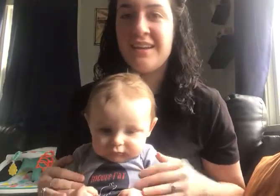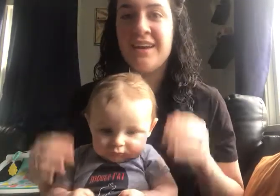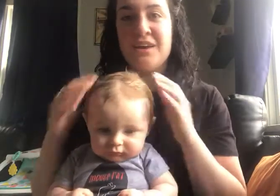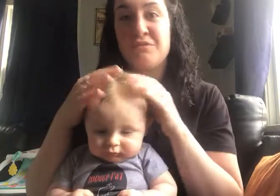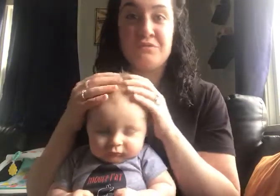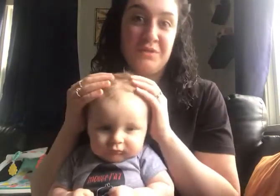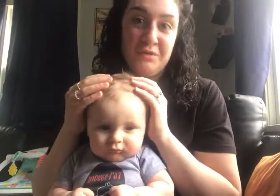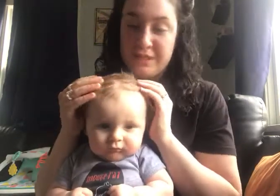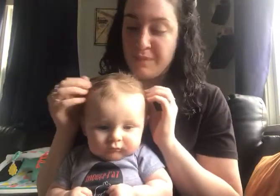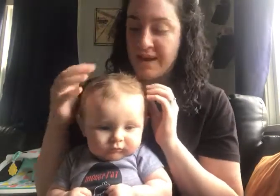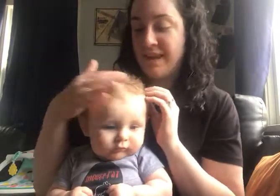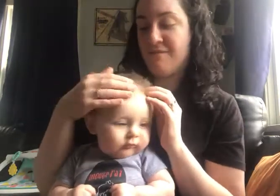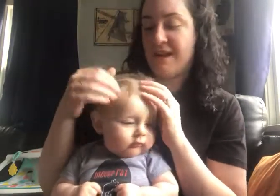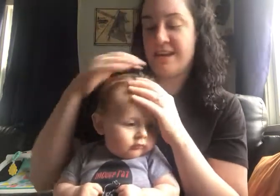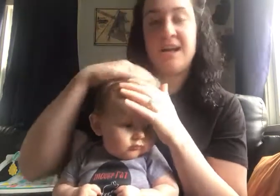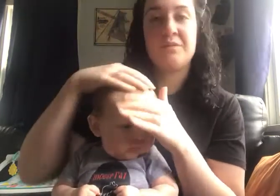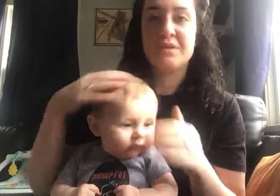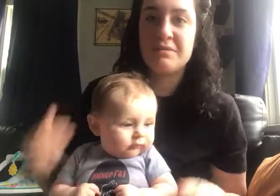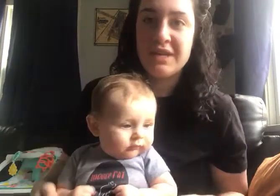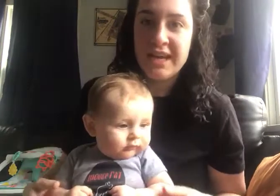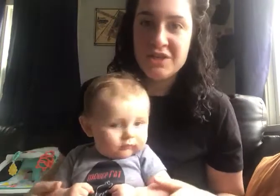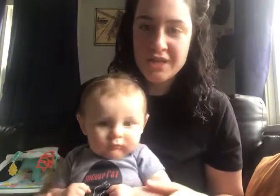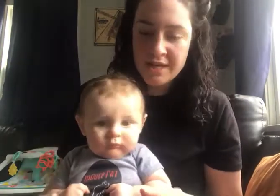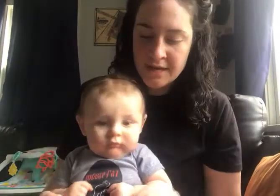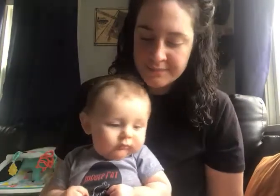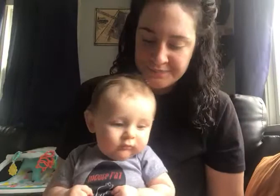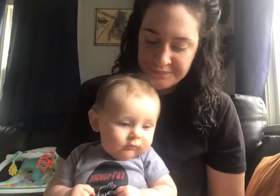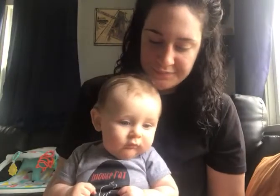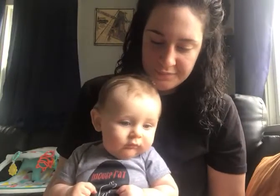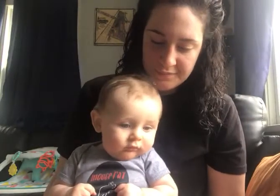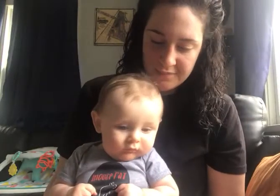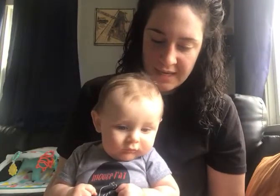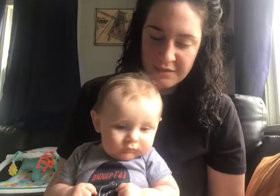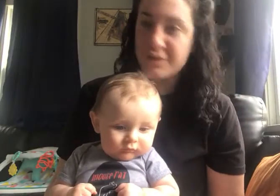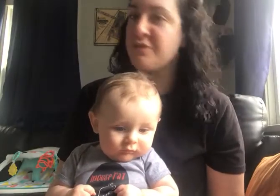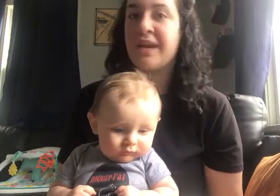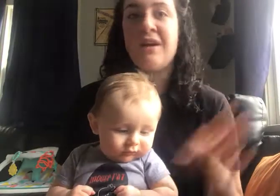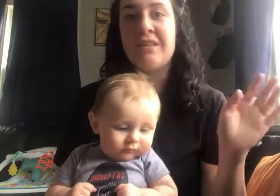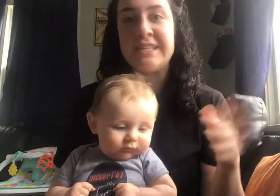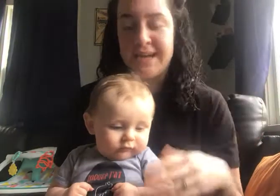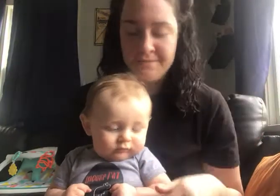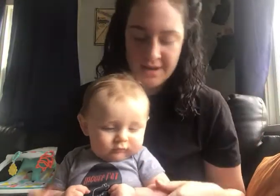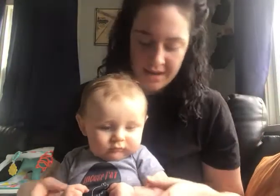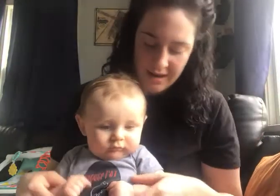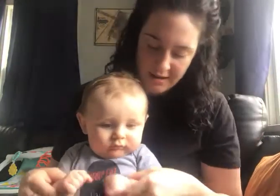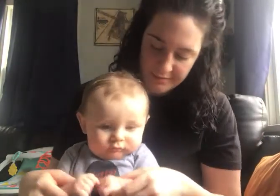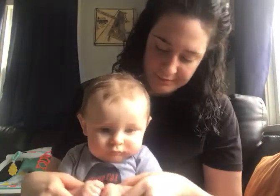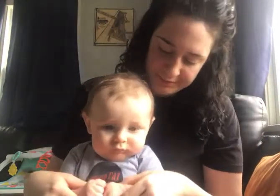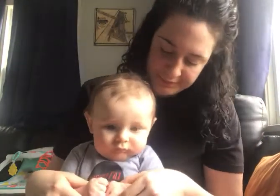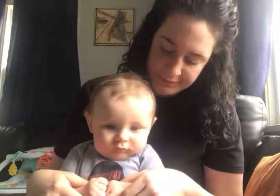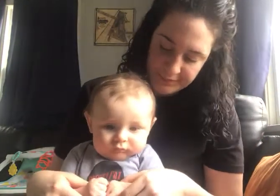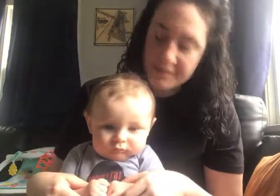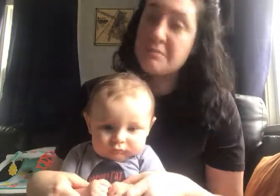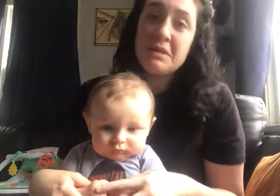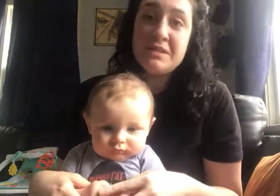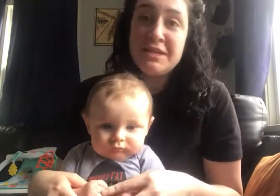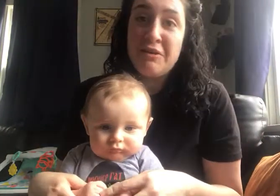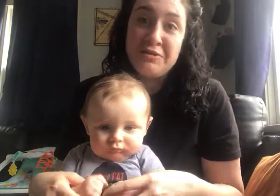respond that way and it helps with communication and he'll be doing it all the time um and sometimes they don't